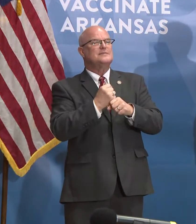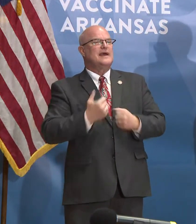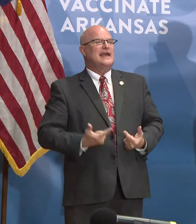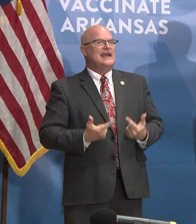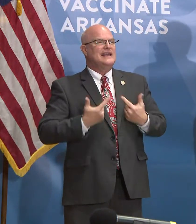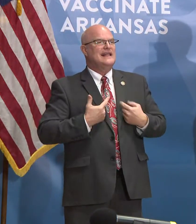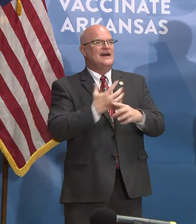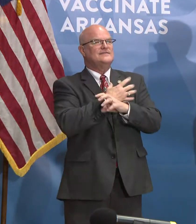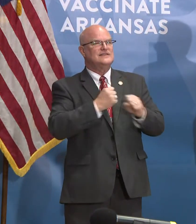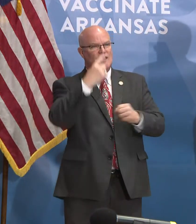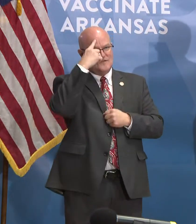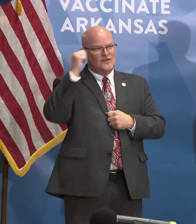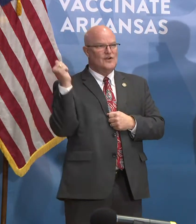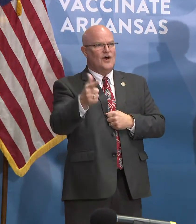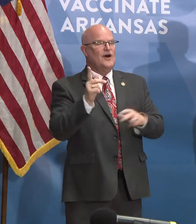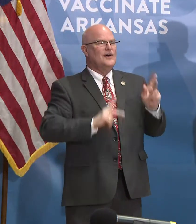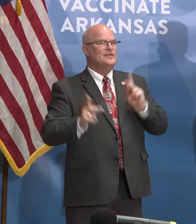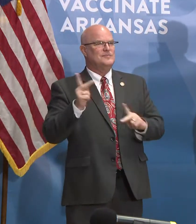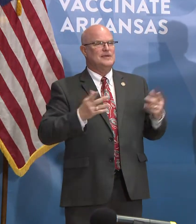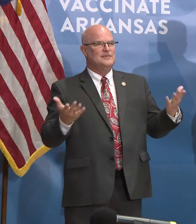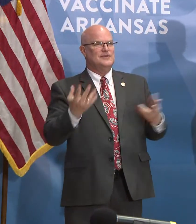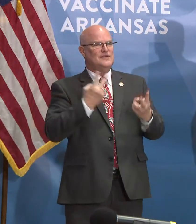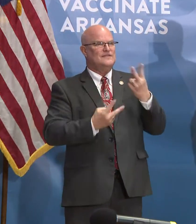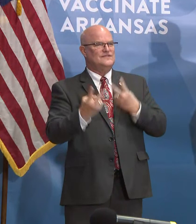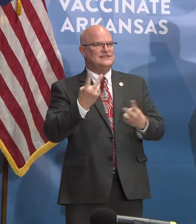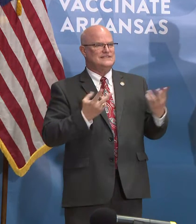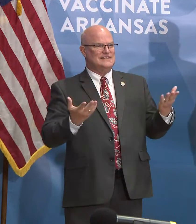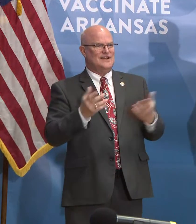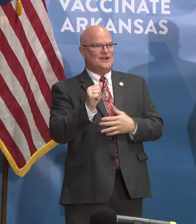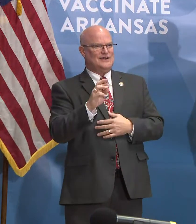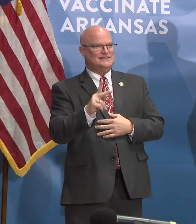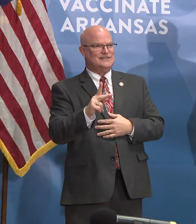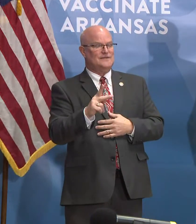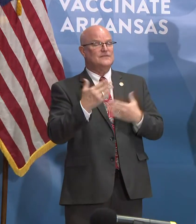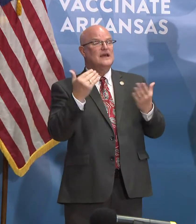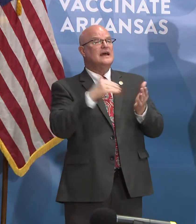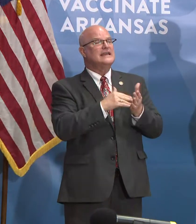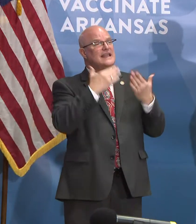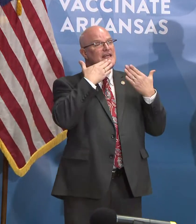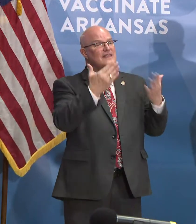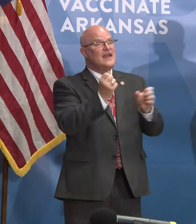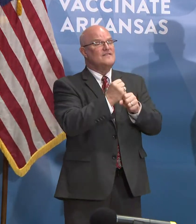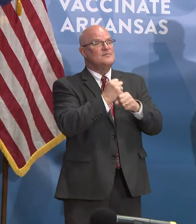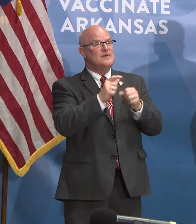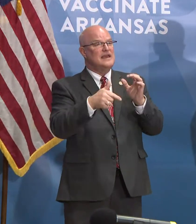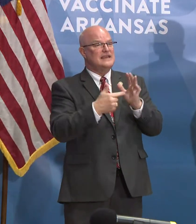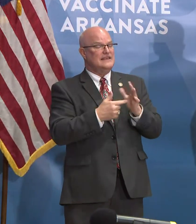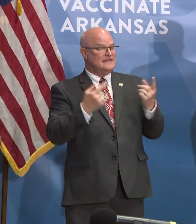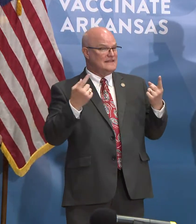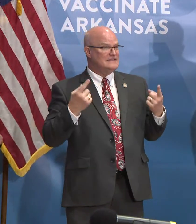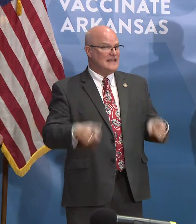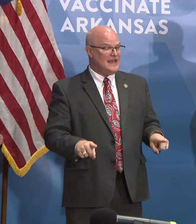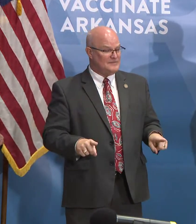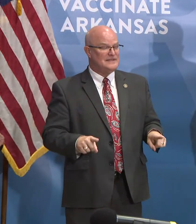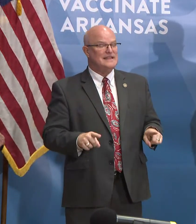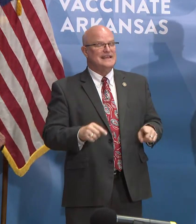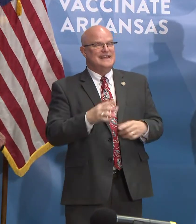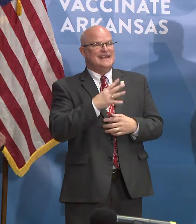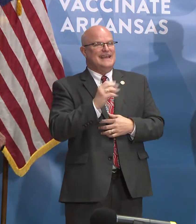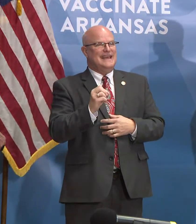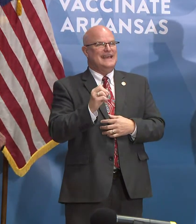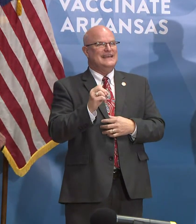for all Arkansans and everyone who visits our great state. So with that, again, thank you for making this effort a